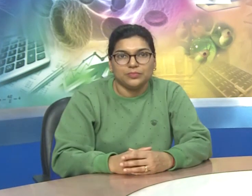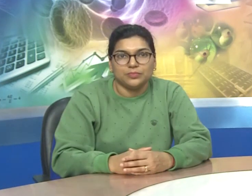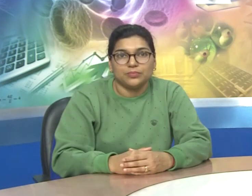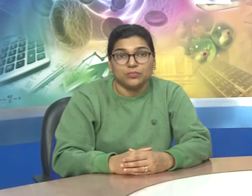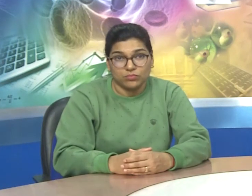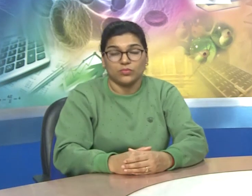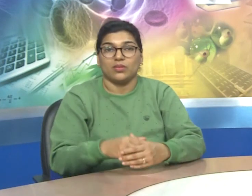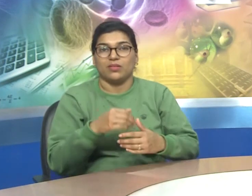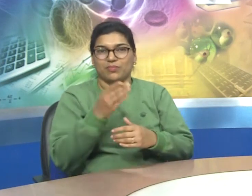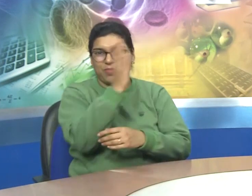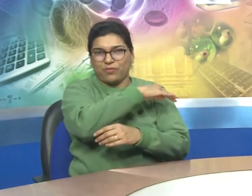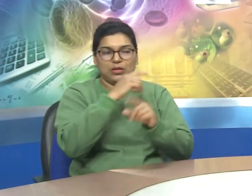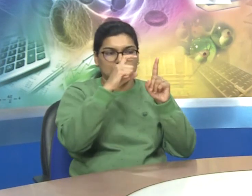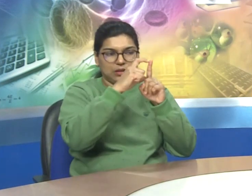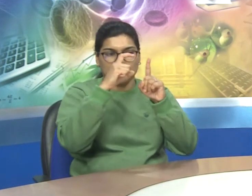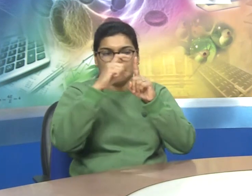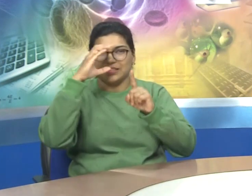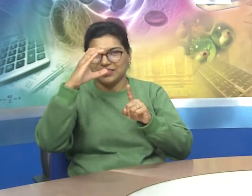In our previous slide, we had understood about the